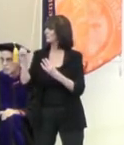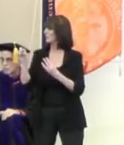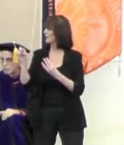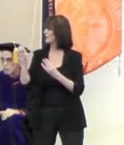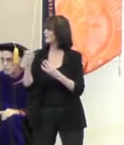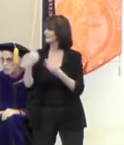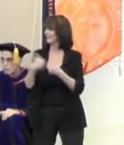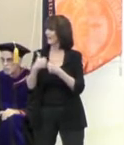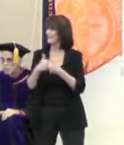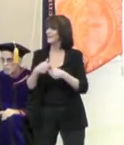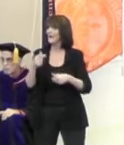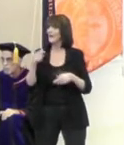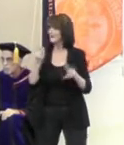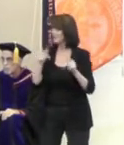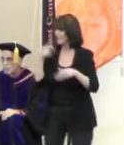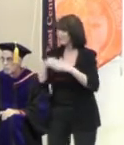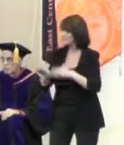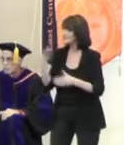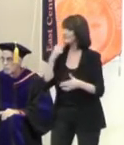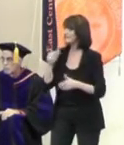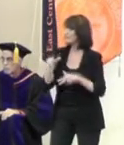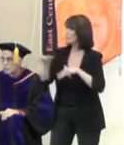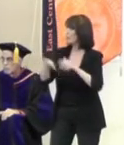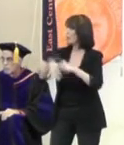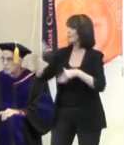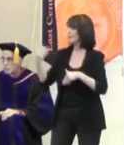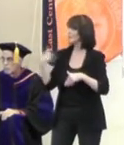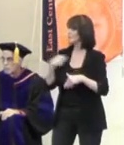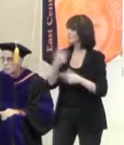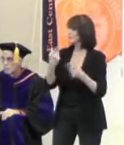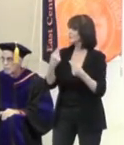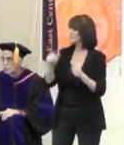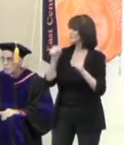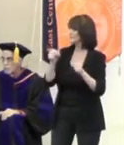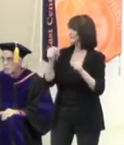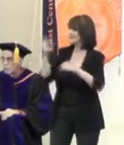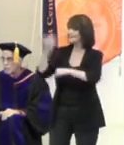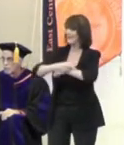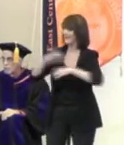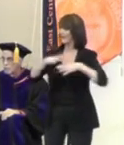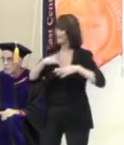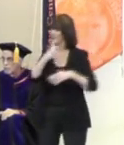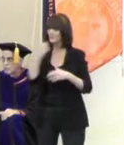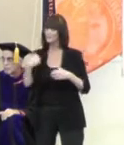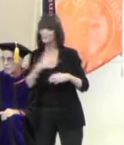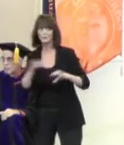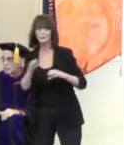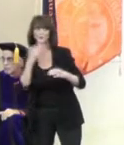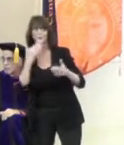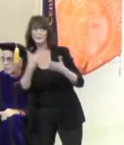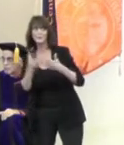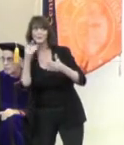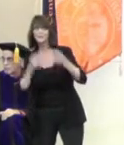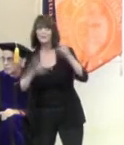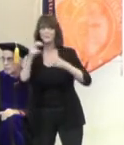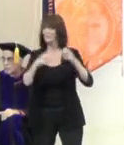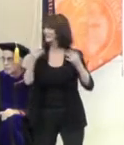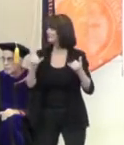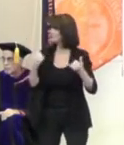And they came running in and said, it's a walkout. We're trying to get a day off because we're doing so good in the